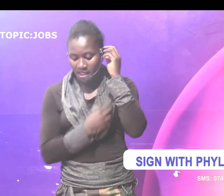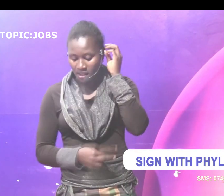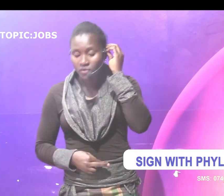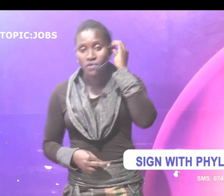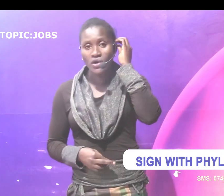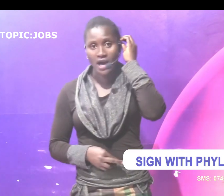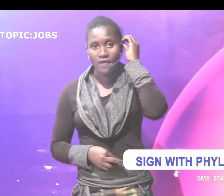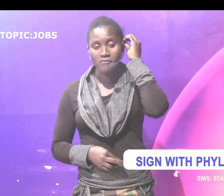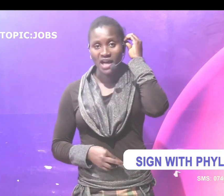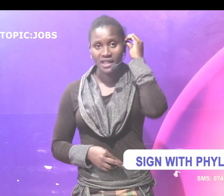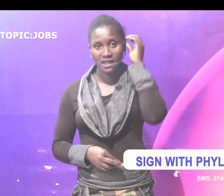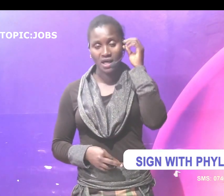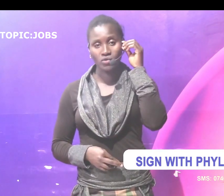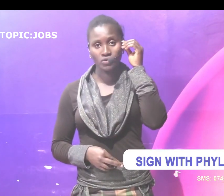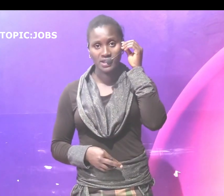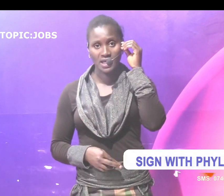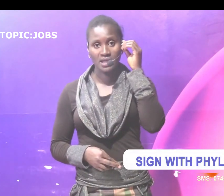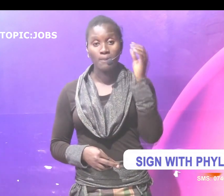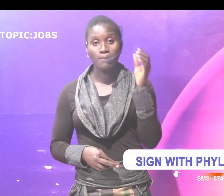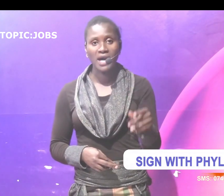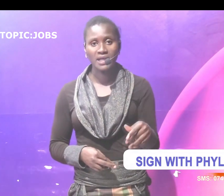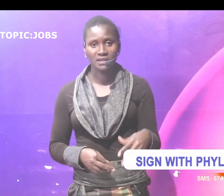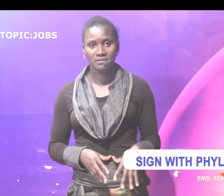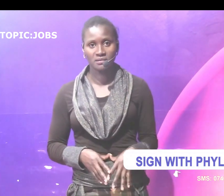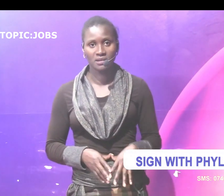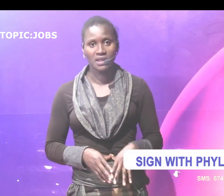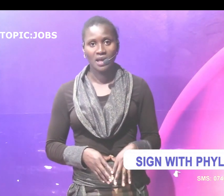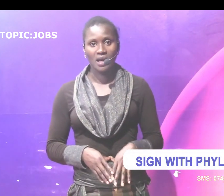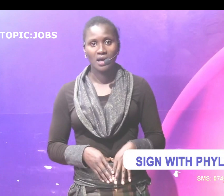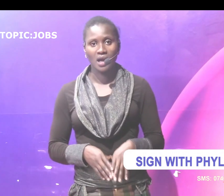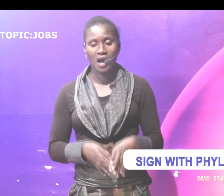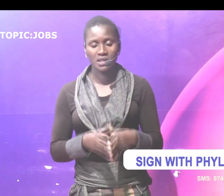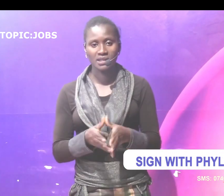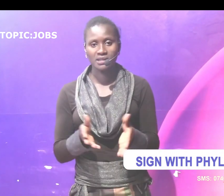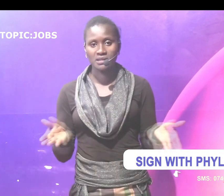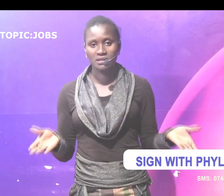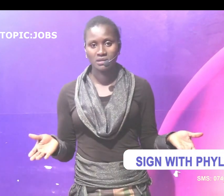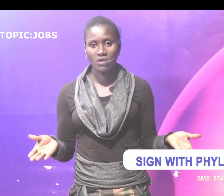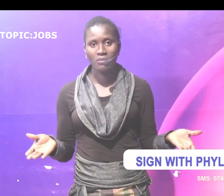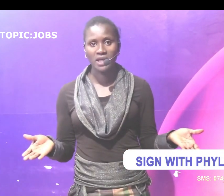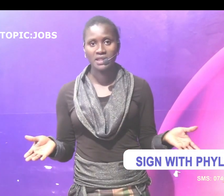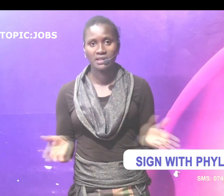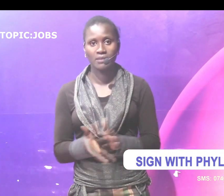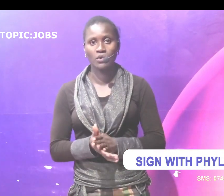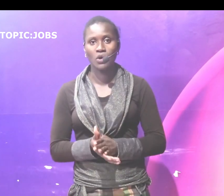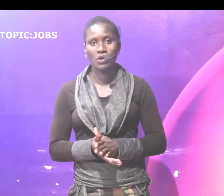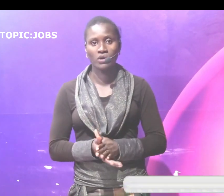also have burden. How do we sign burden? This is so burdensome, or this